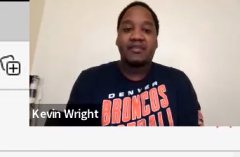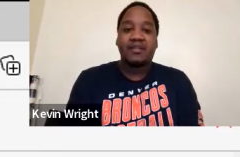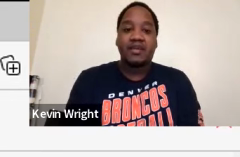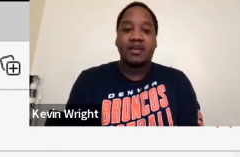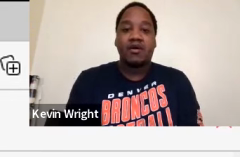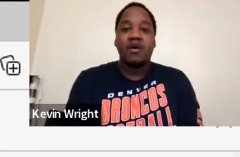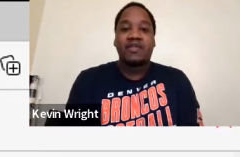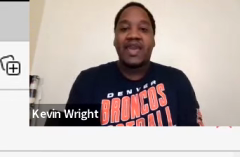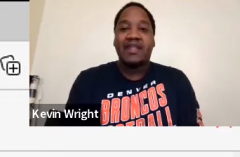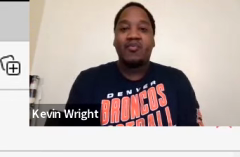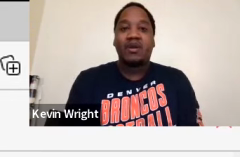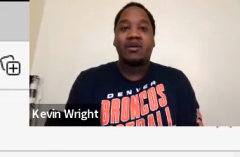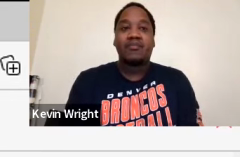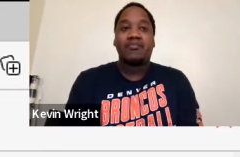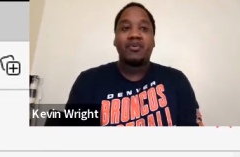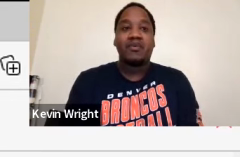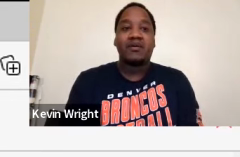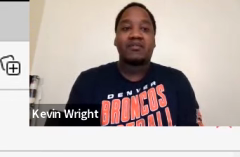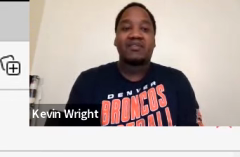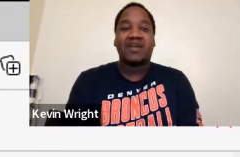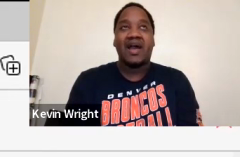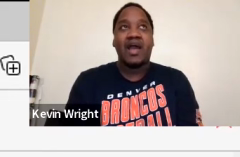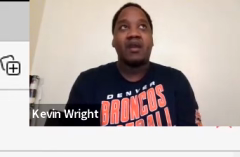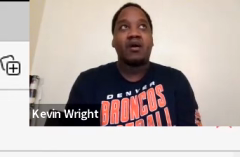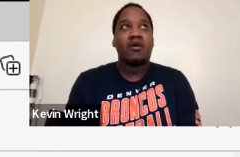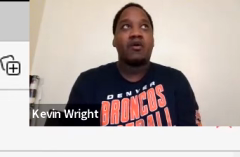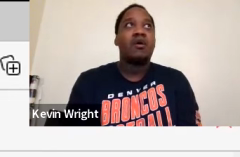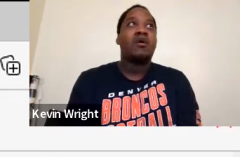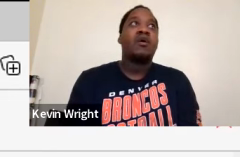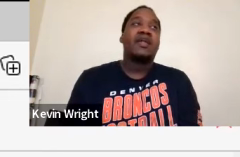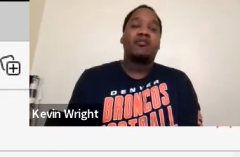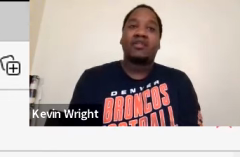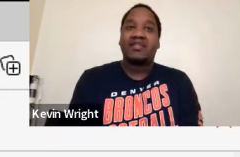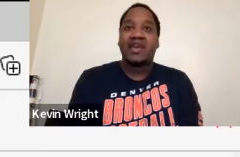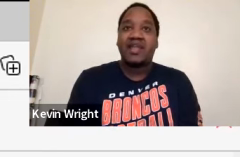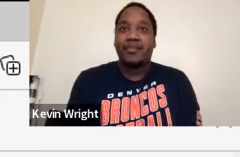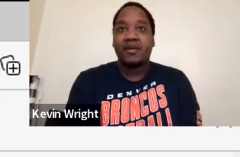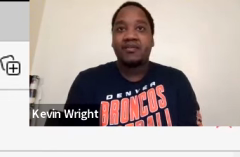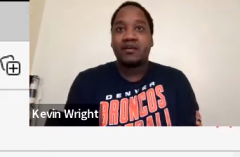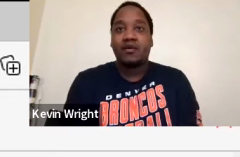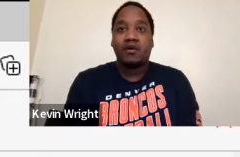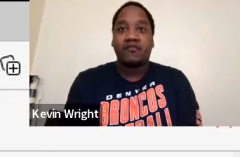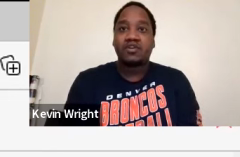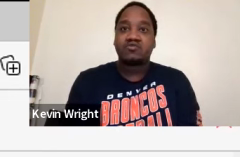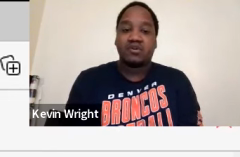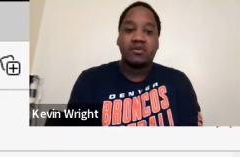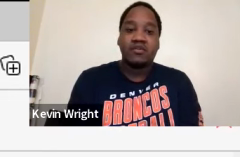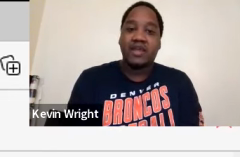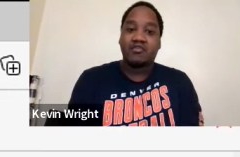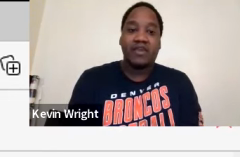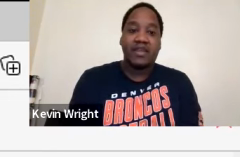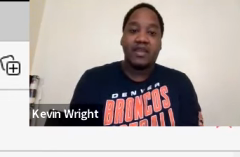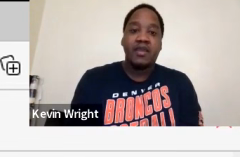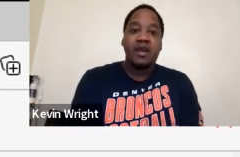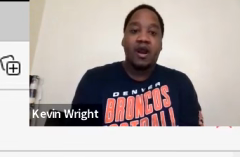So basically, so anyone could pretty much decide if they want to attend in person or virtual. So